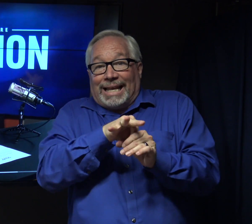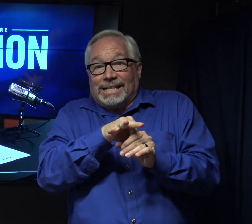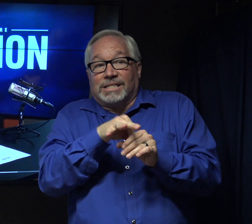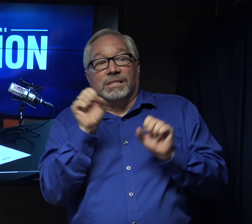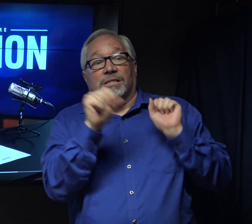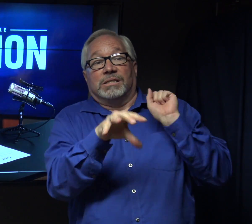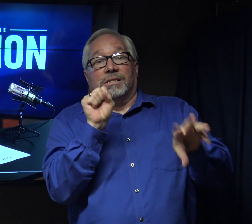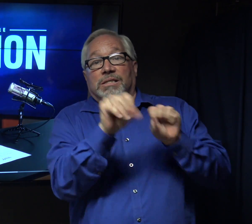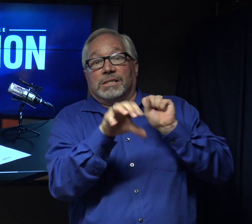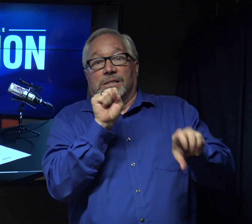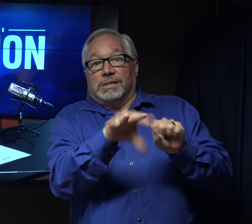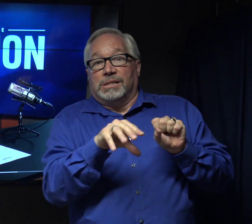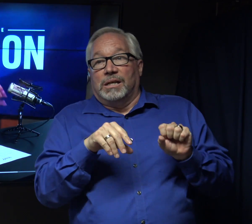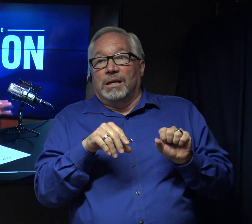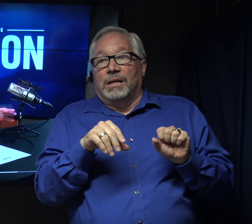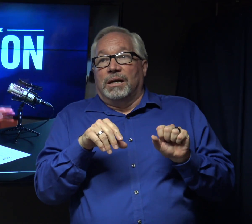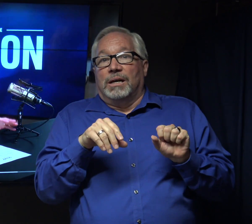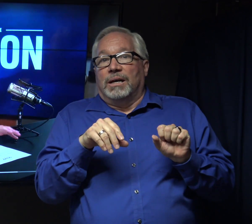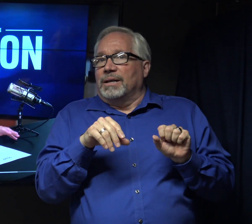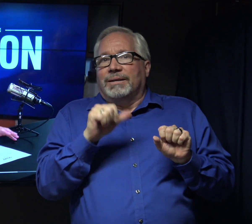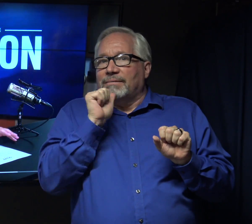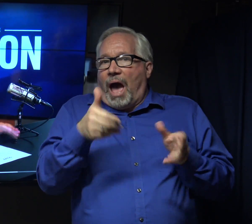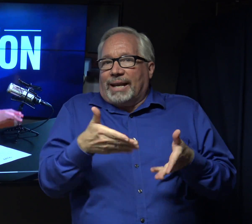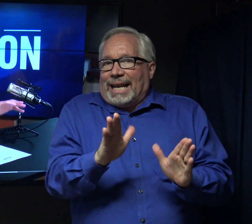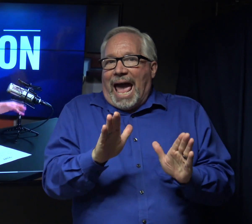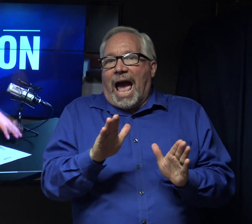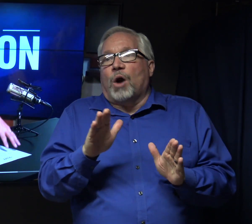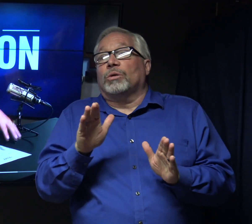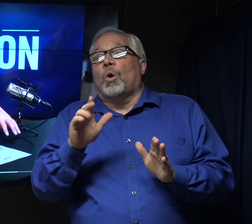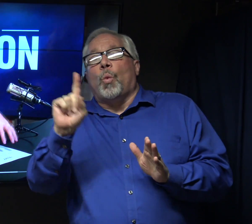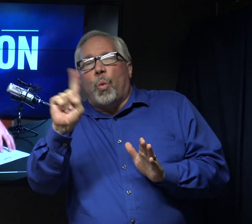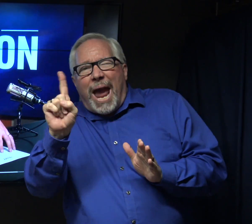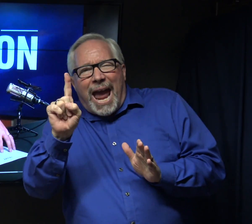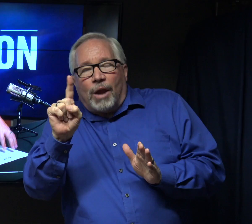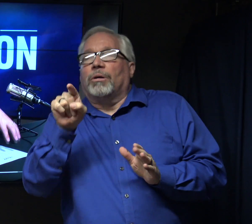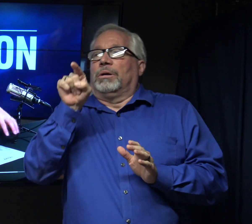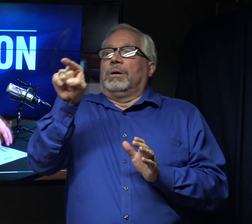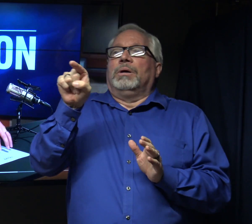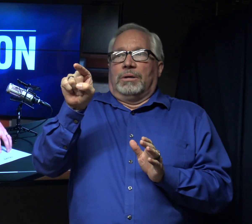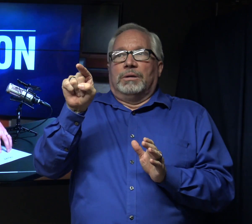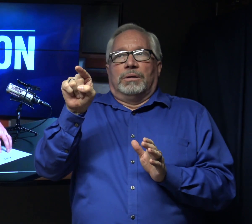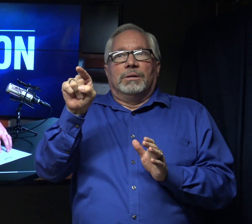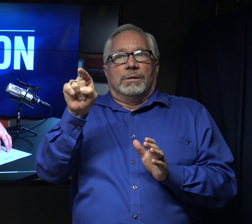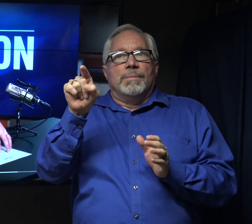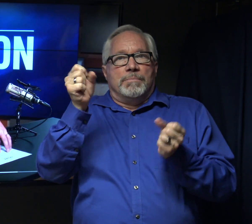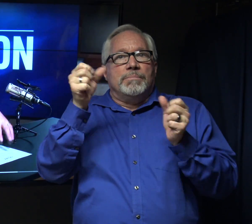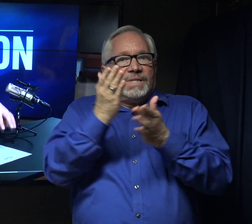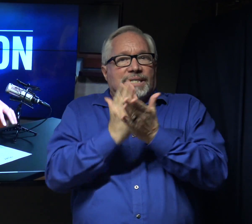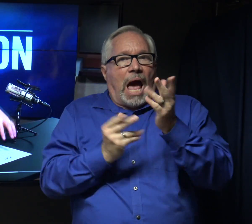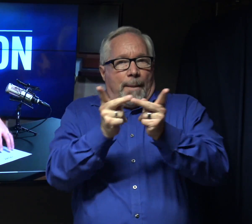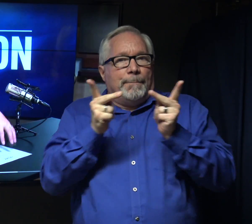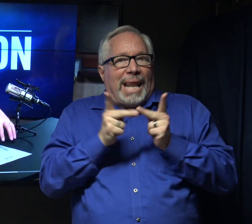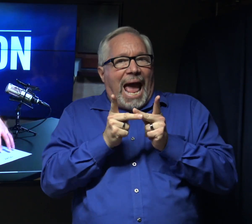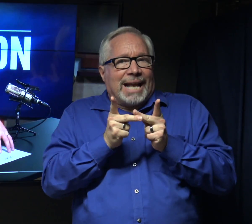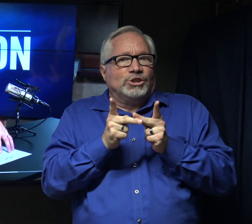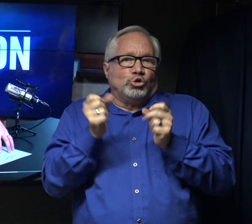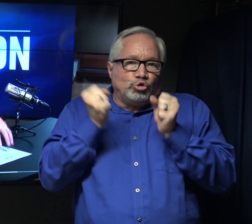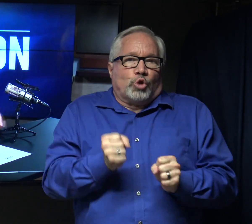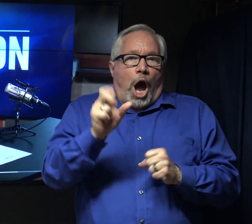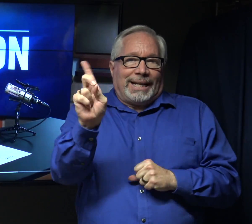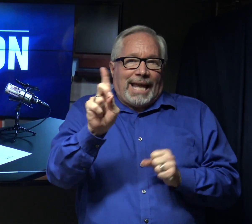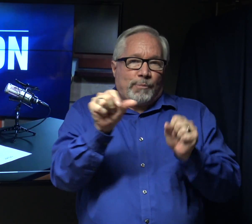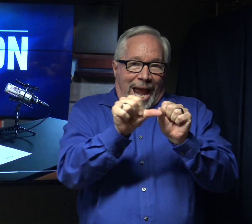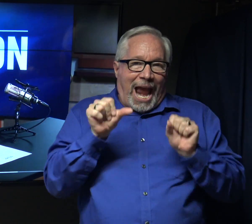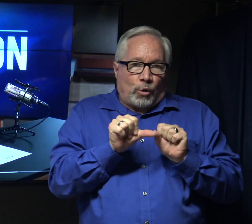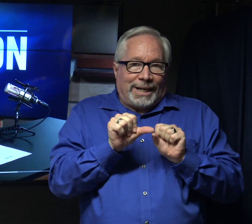year. And in certain locations, notably in Philadelphia, election officials in Democratic-run areas would not